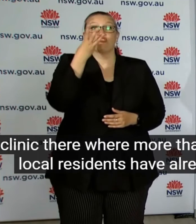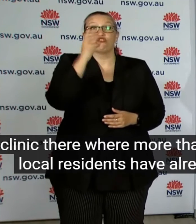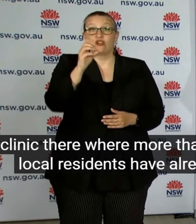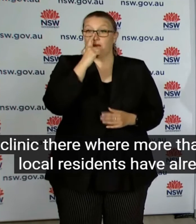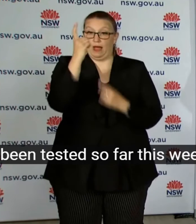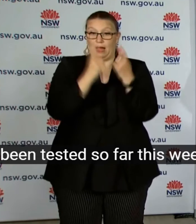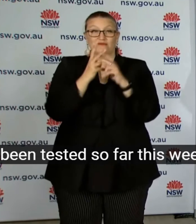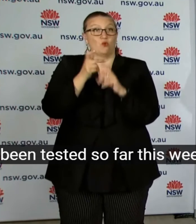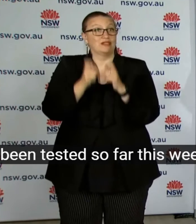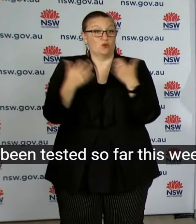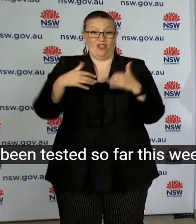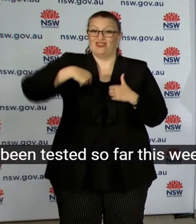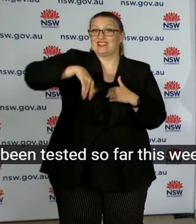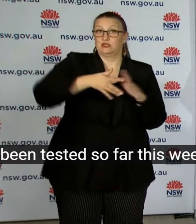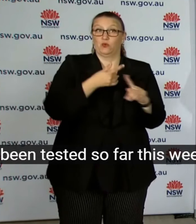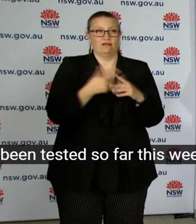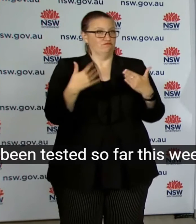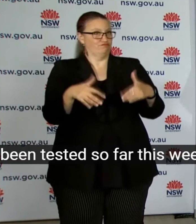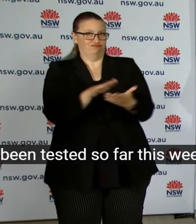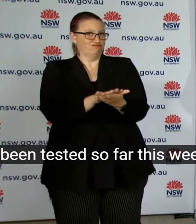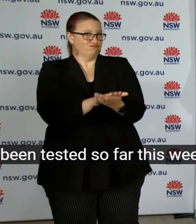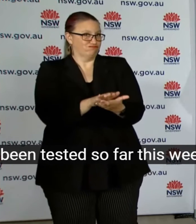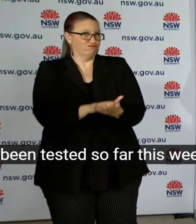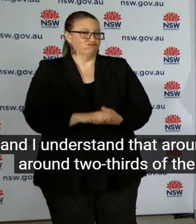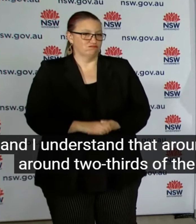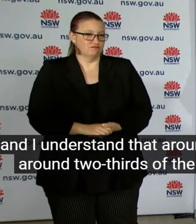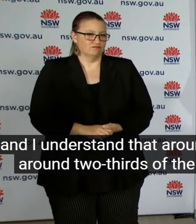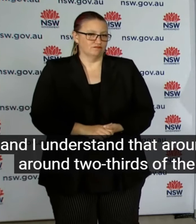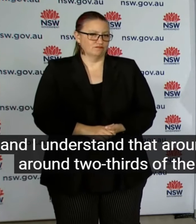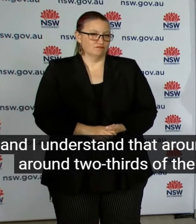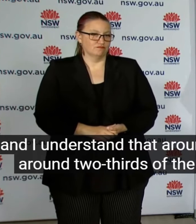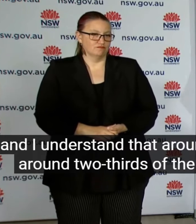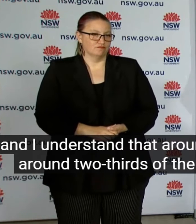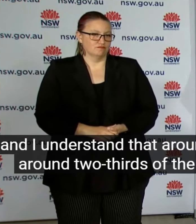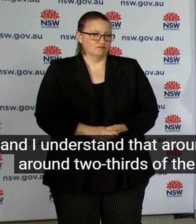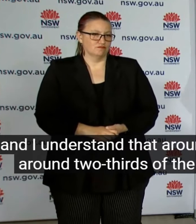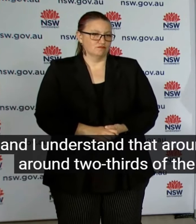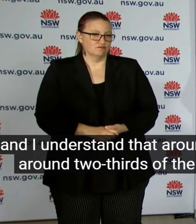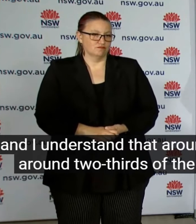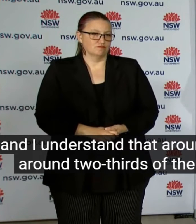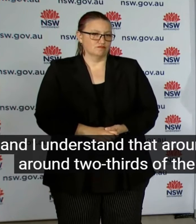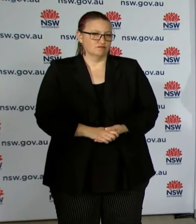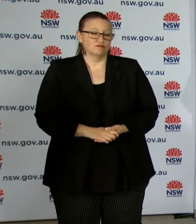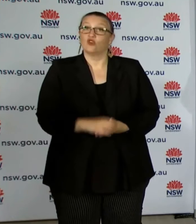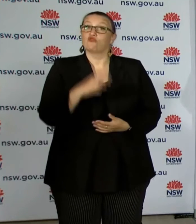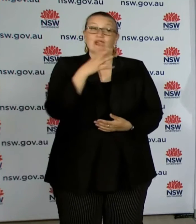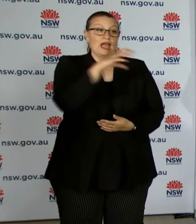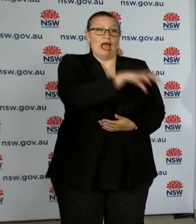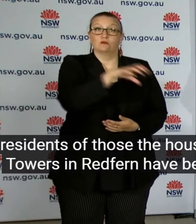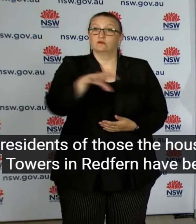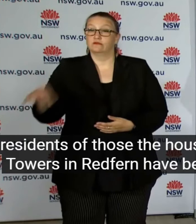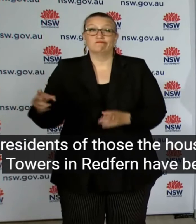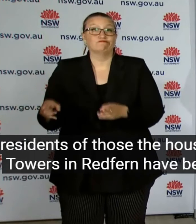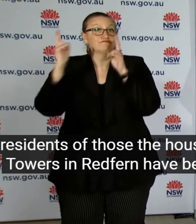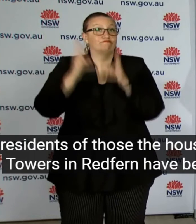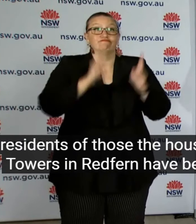been tested so far this week. And I understand that around 2/3 of the residents of those housing towers